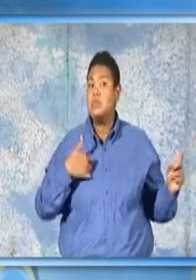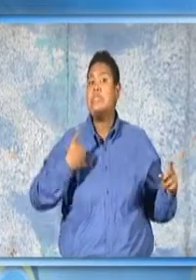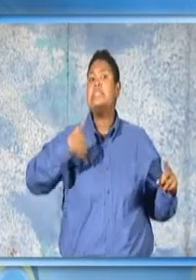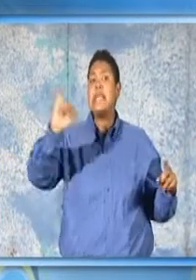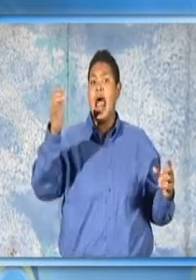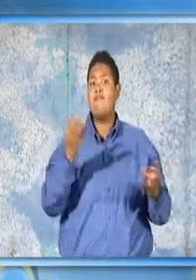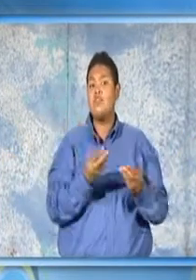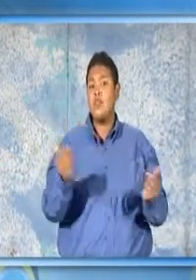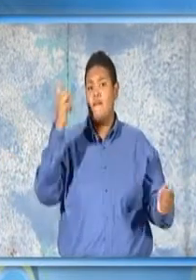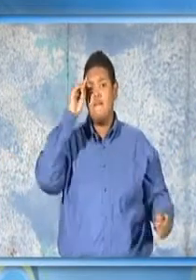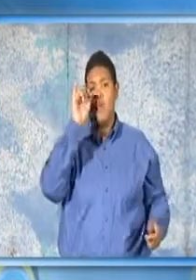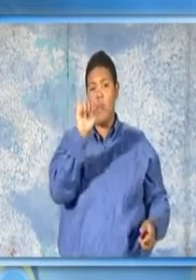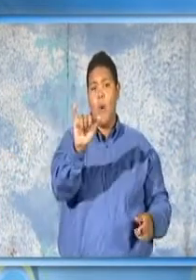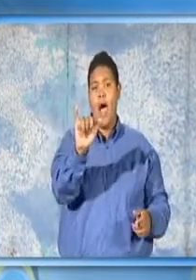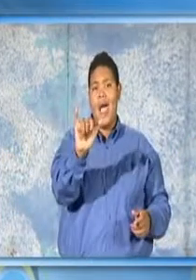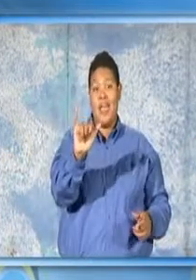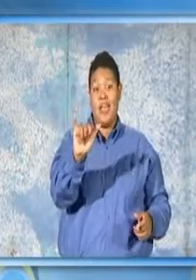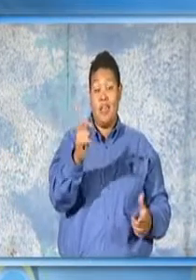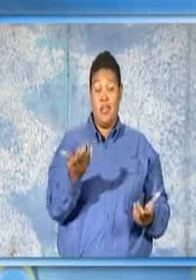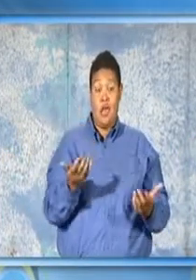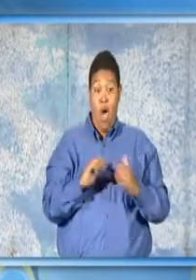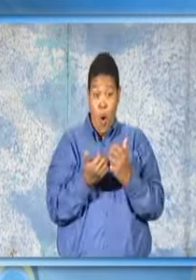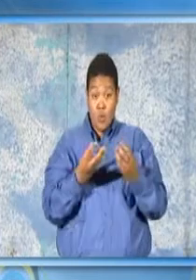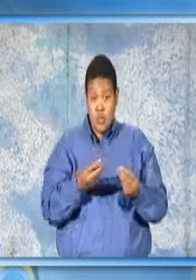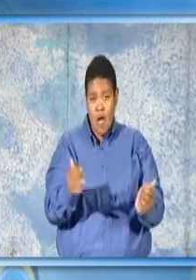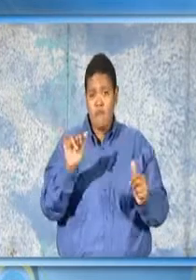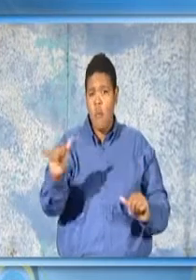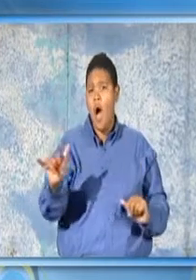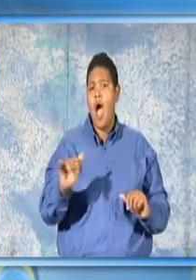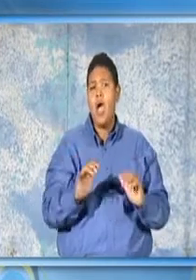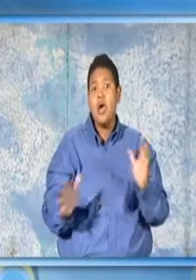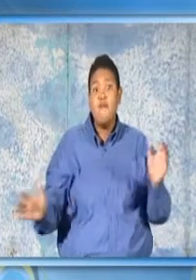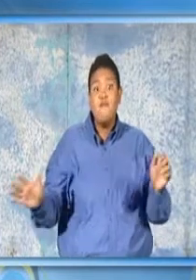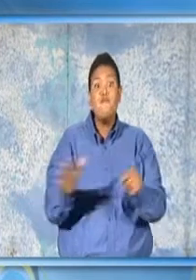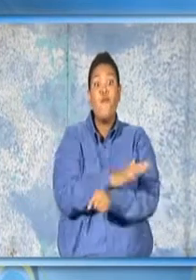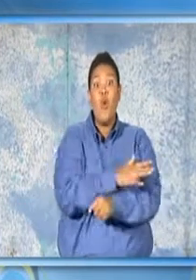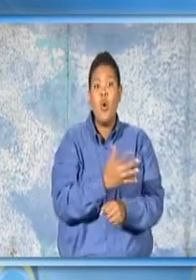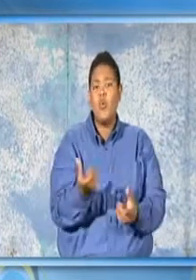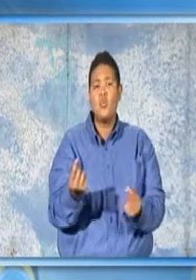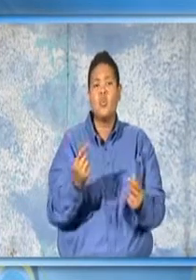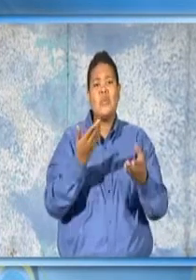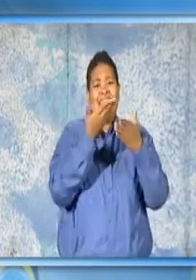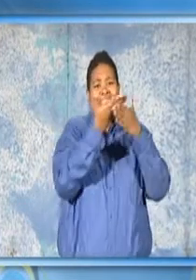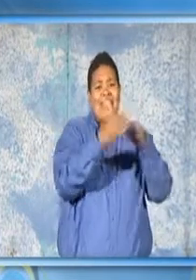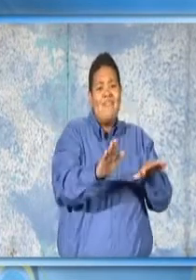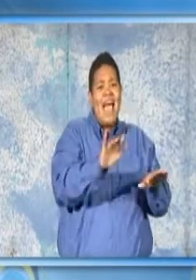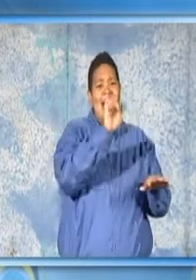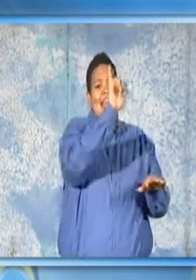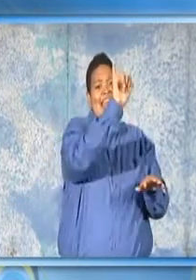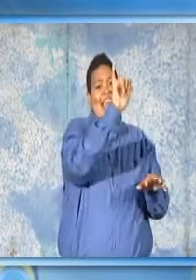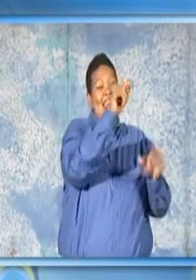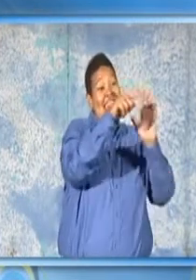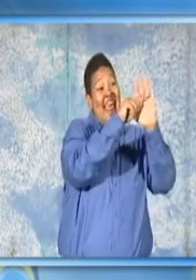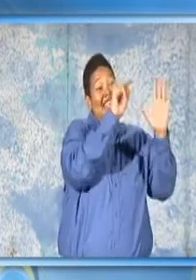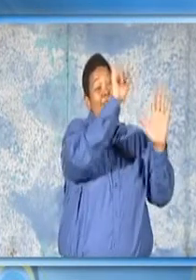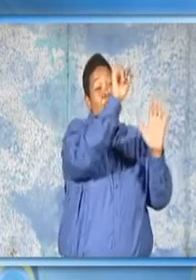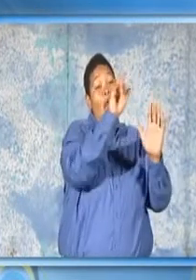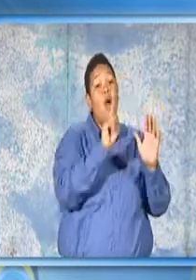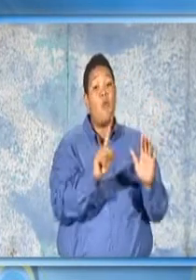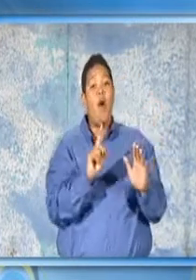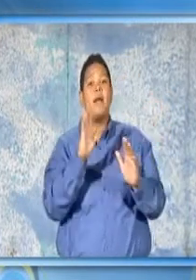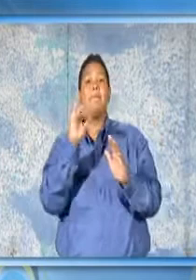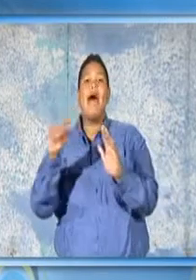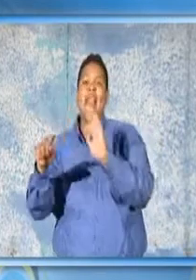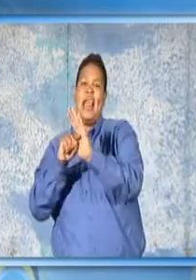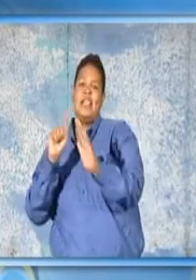solve for y. In order to completely solve for y, we divide negative y and 1 by negative 1,